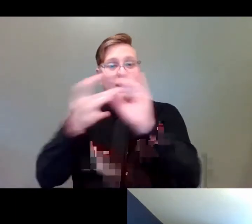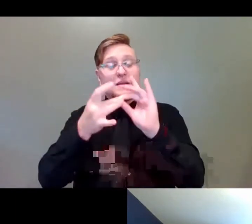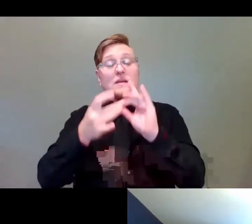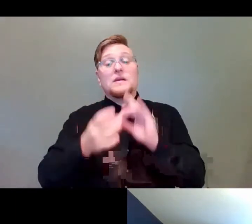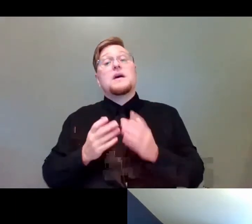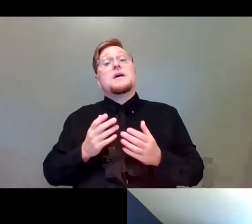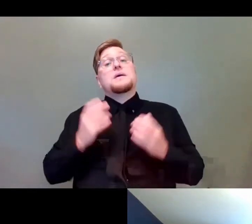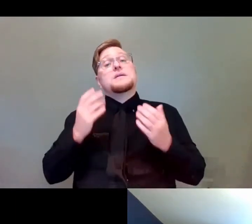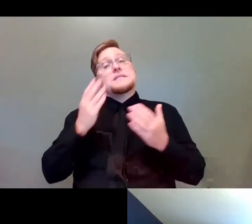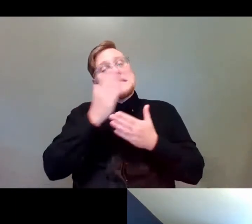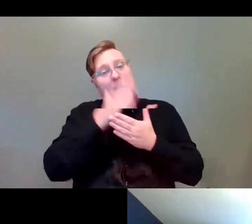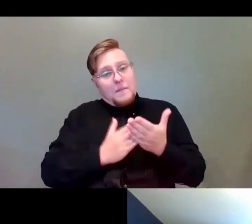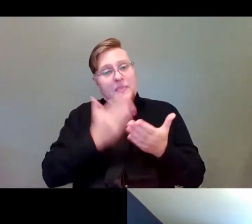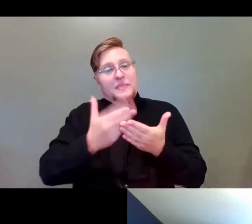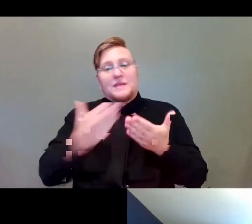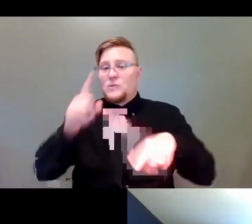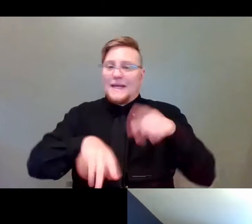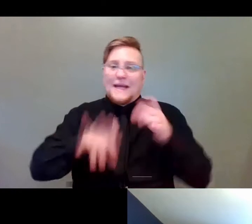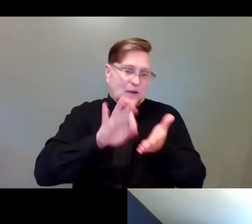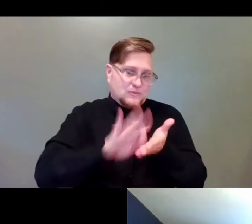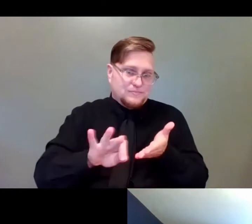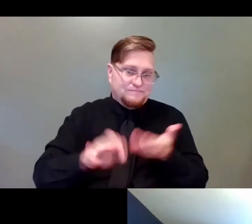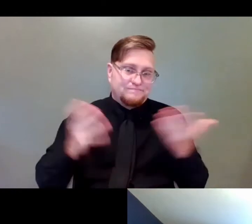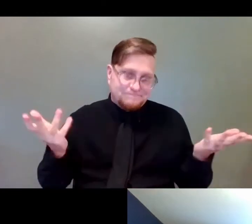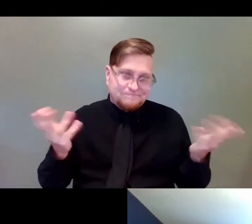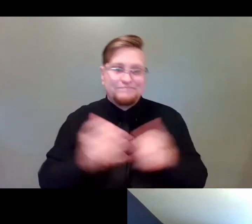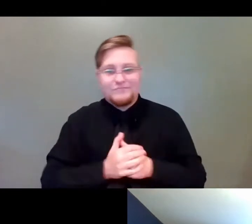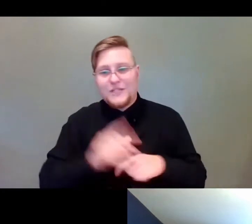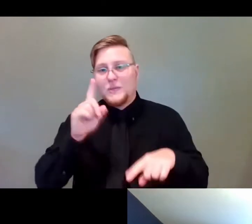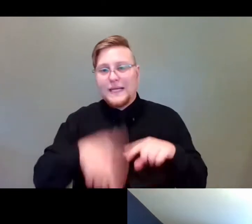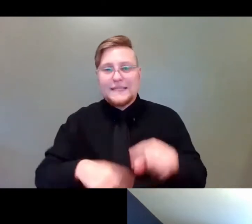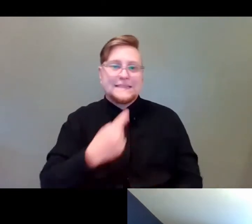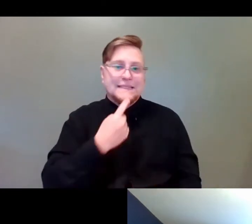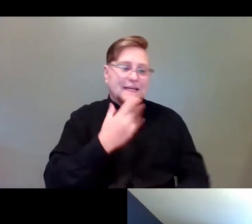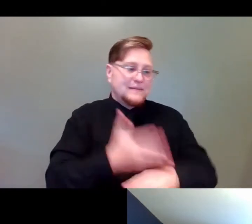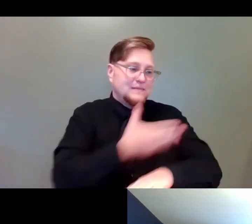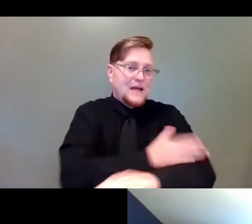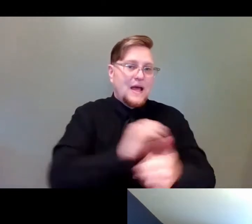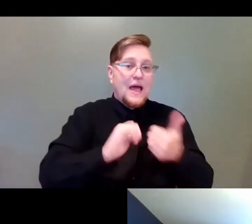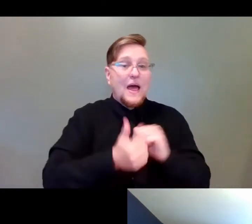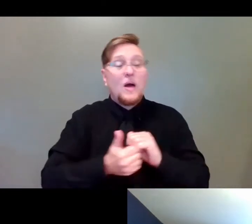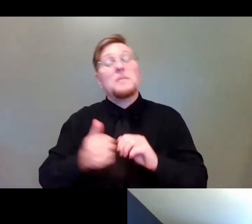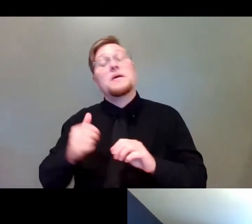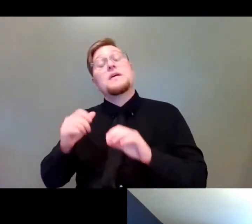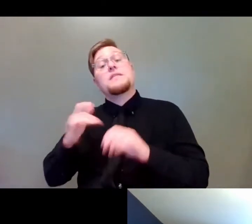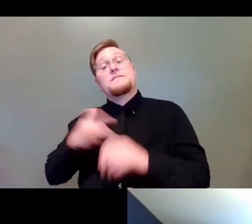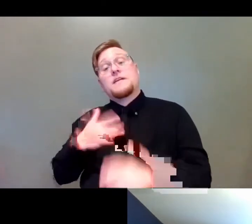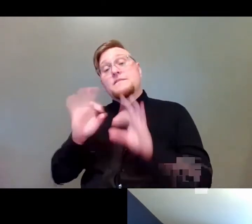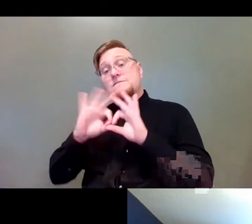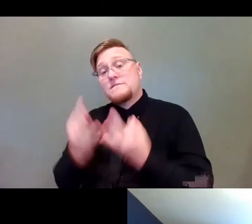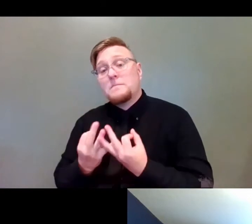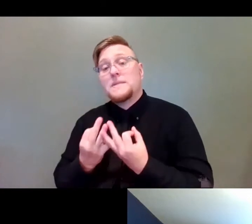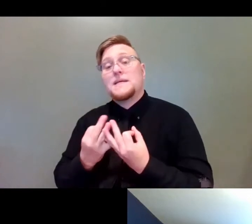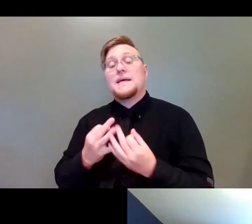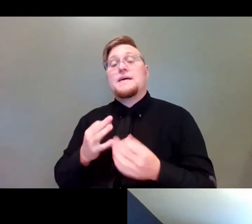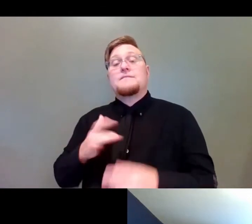can't quantify. And that, I think, is the feeling of family and sisterhood and support from